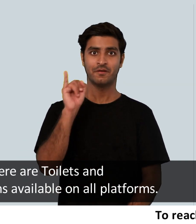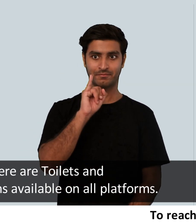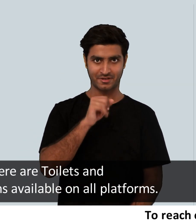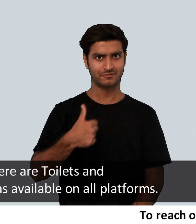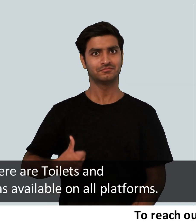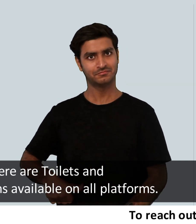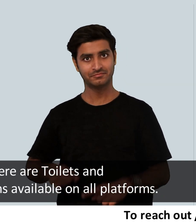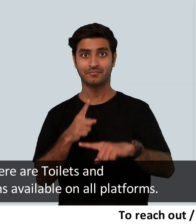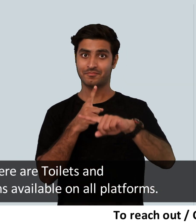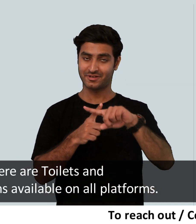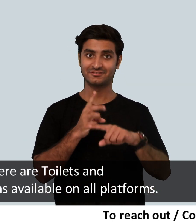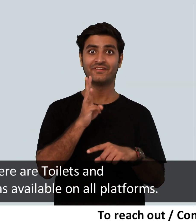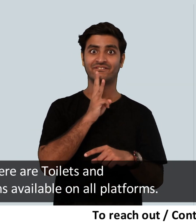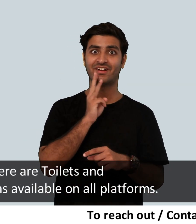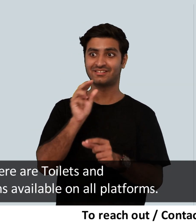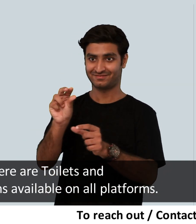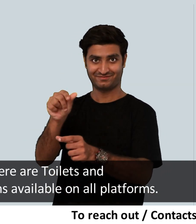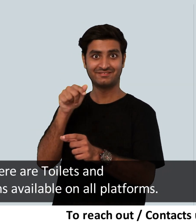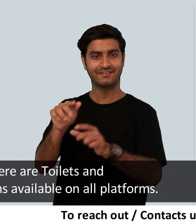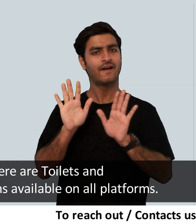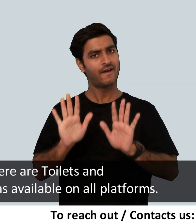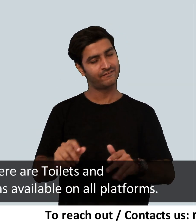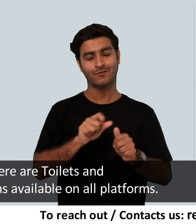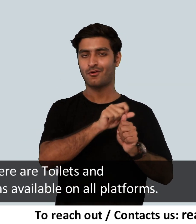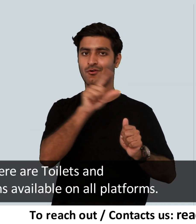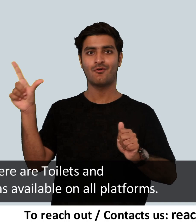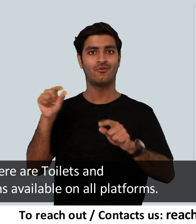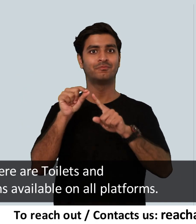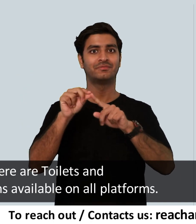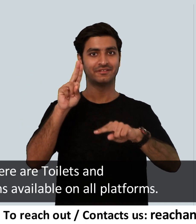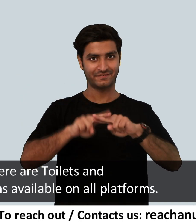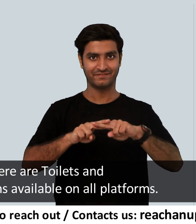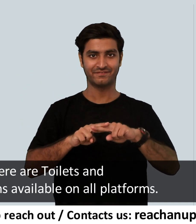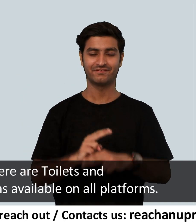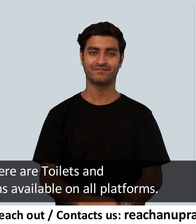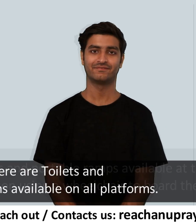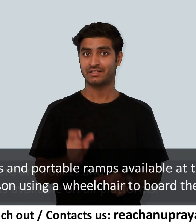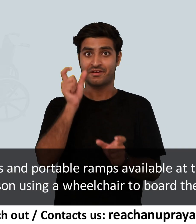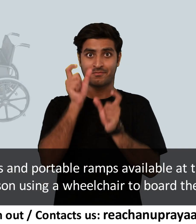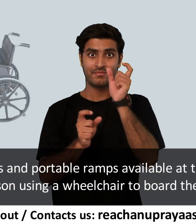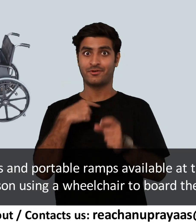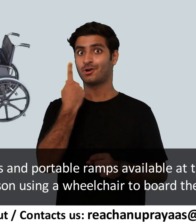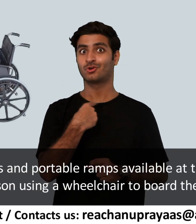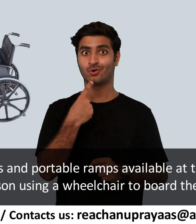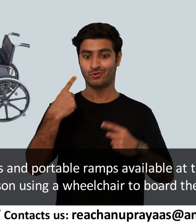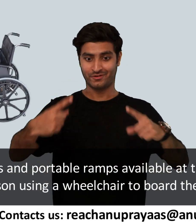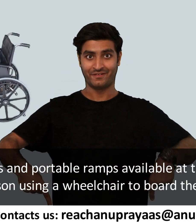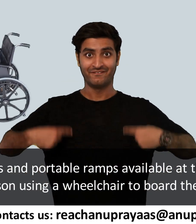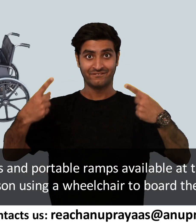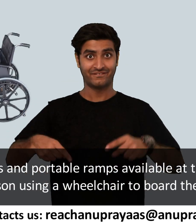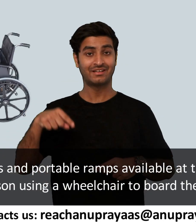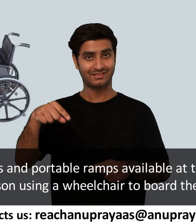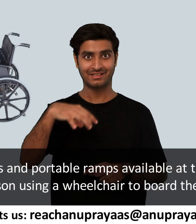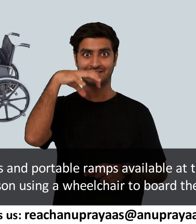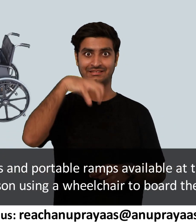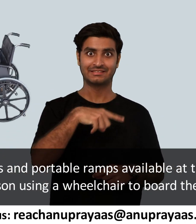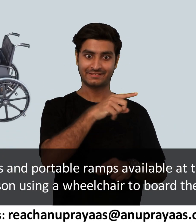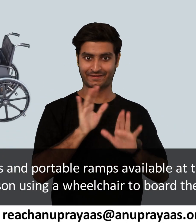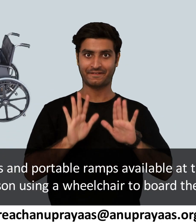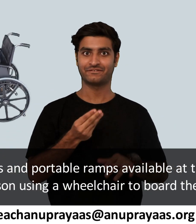There are toilets and water booths available on all platforms. There are wheelchairs and portable ramps available at